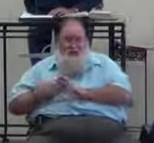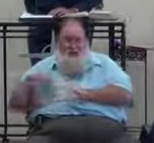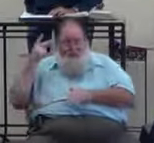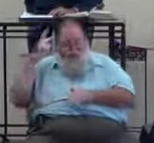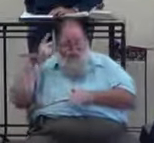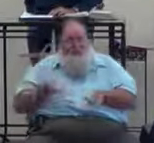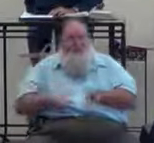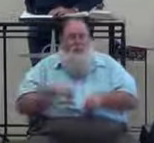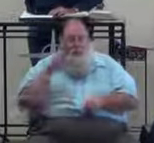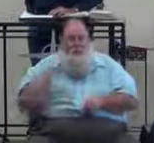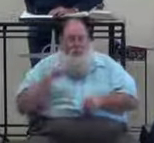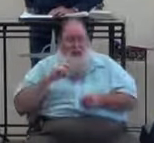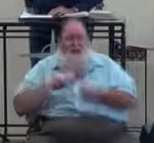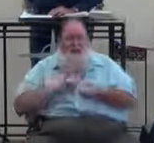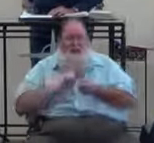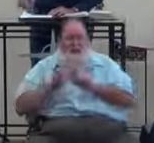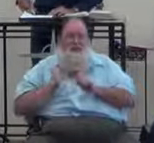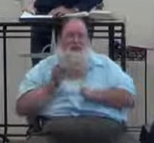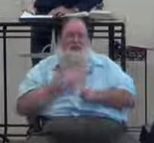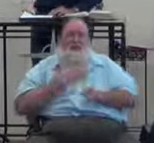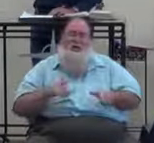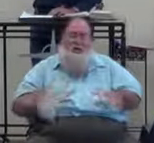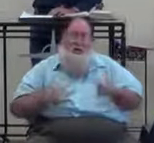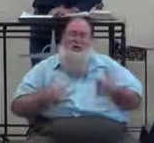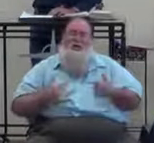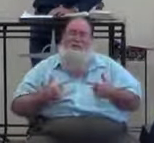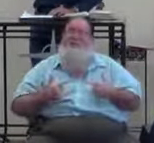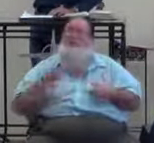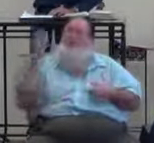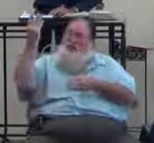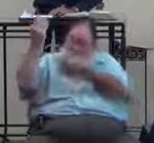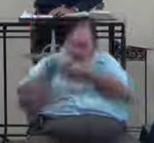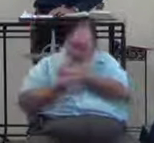name. And I want us to know that this morning,